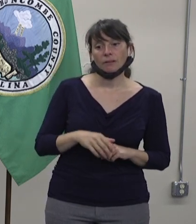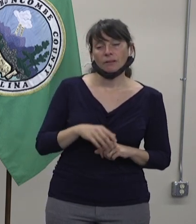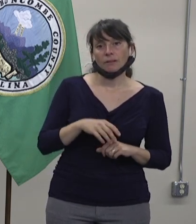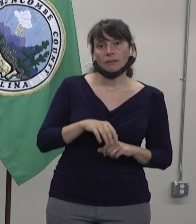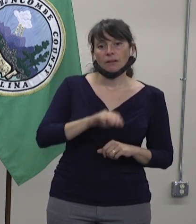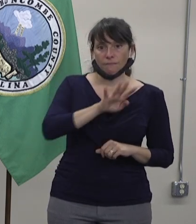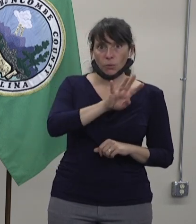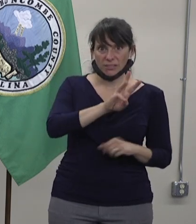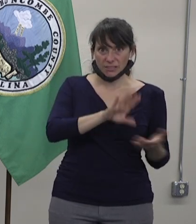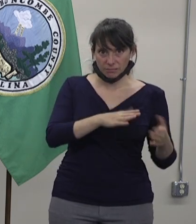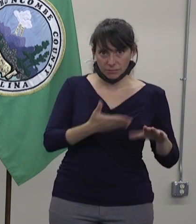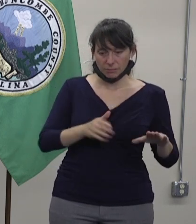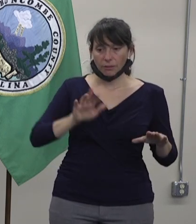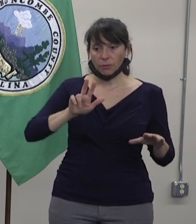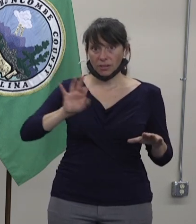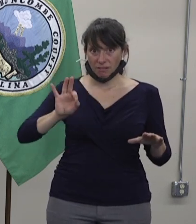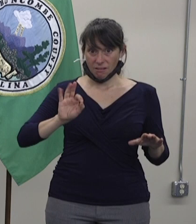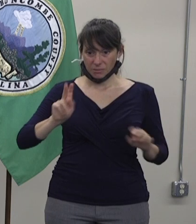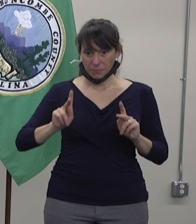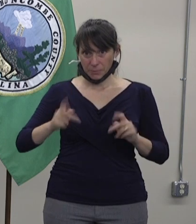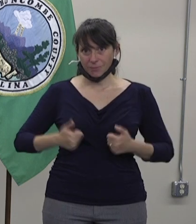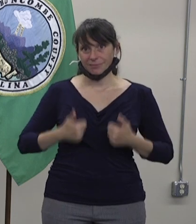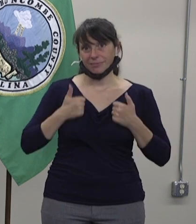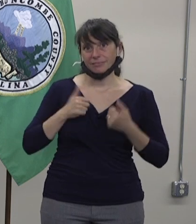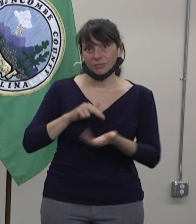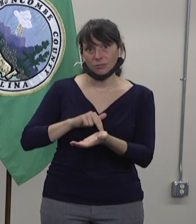individuals were residents of long-term care facilities.